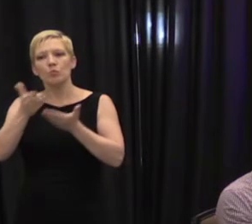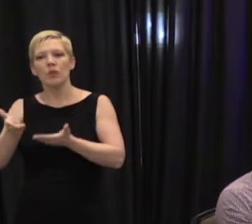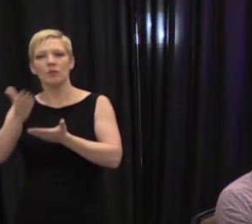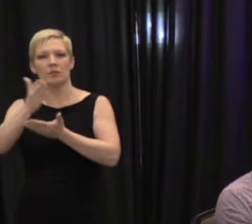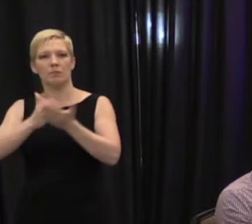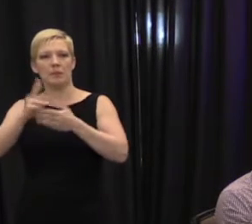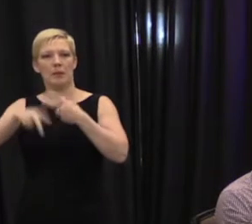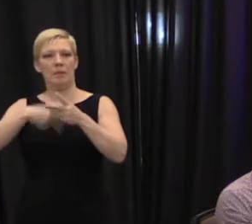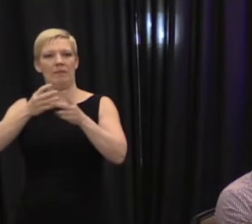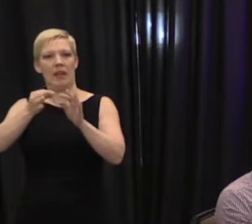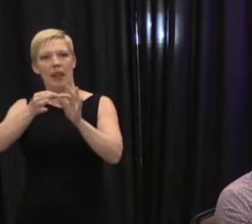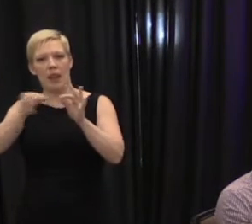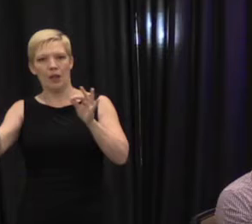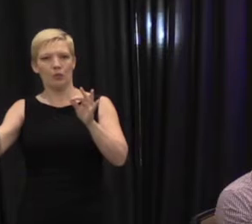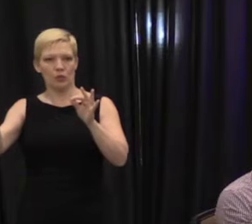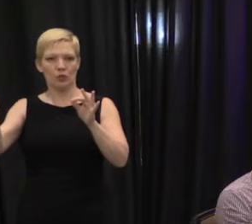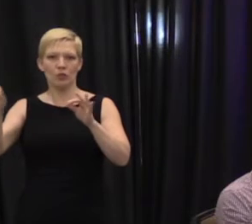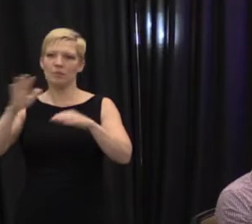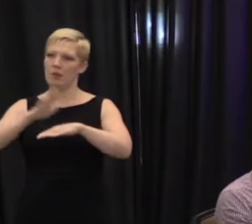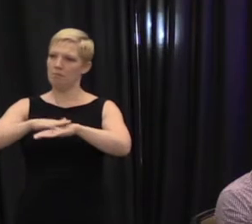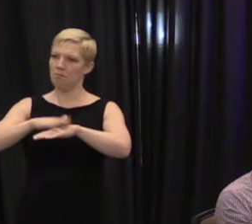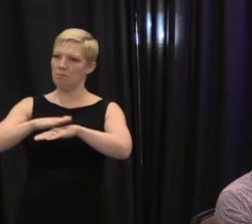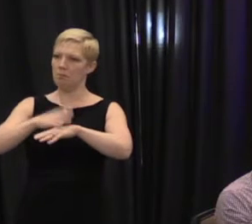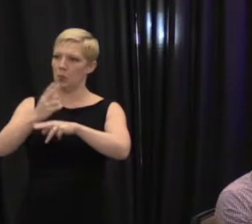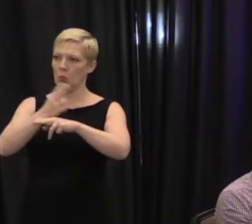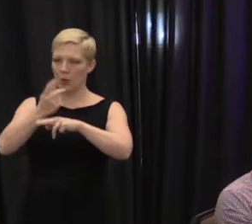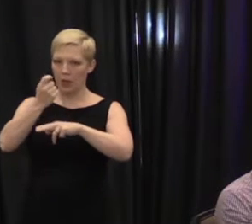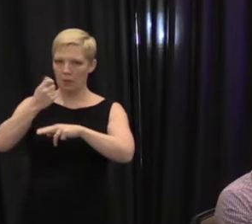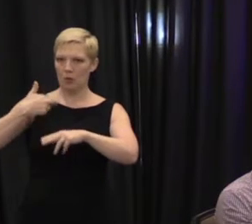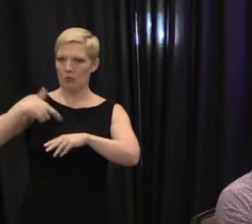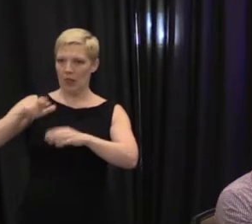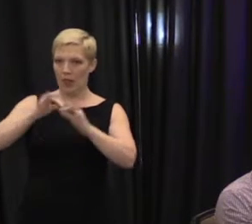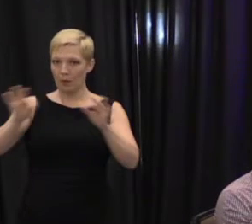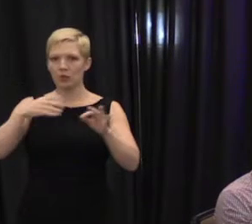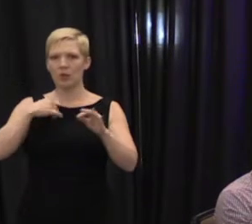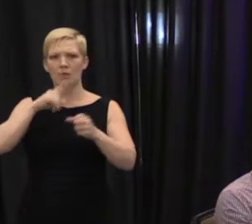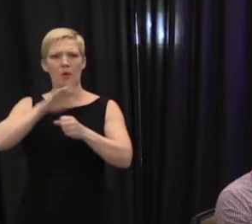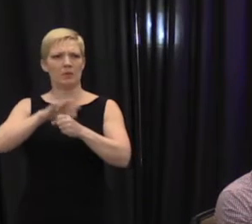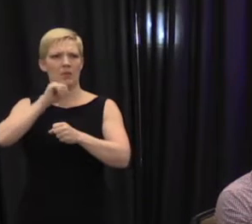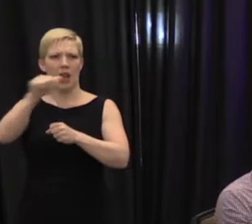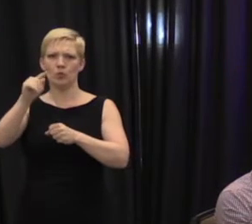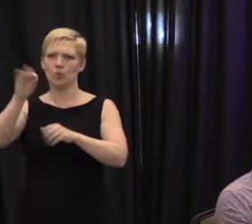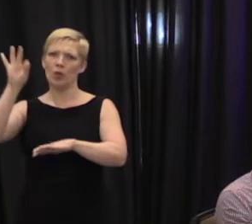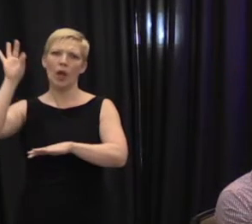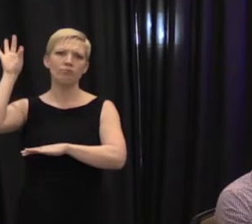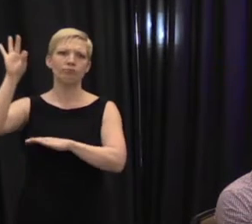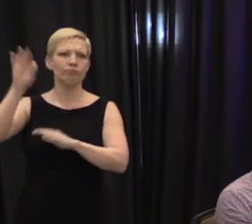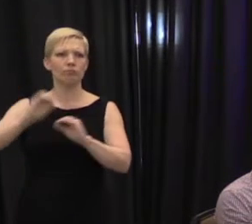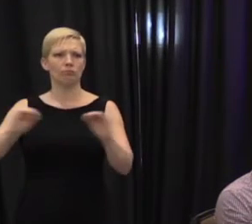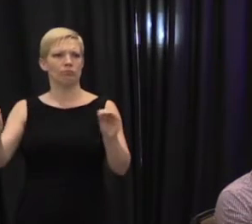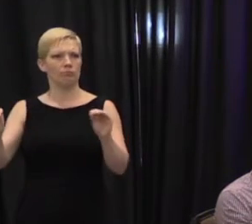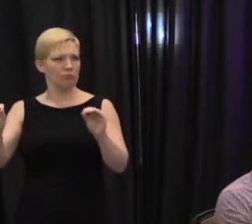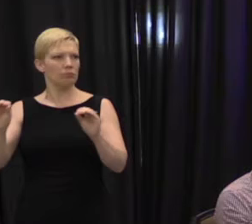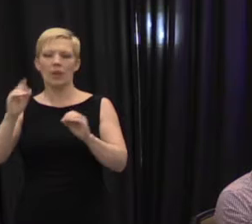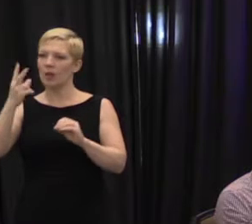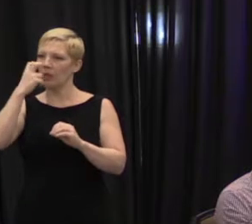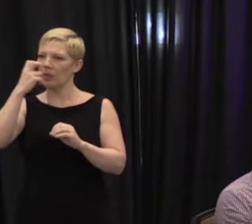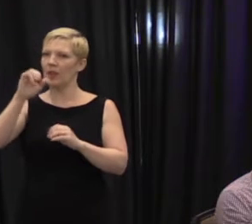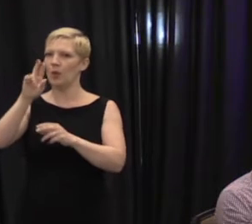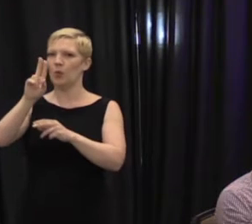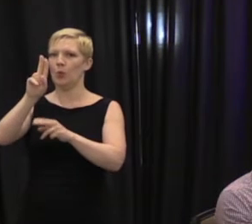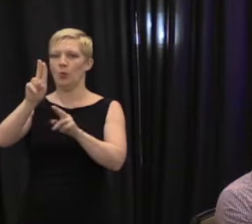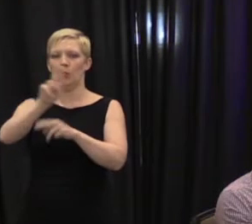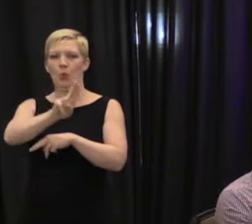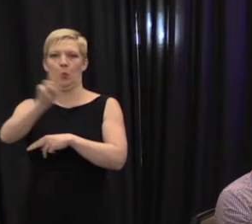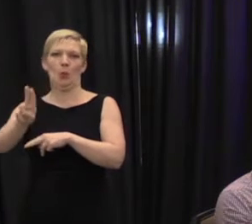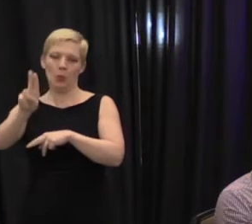spirit into this conversation. And I'm going to warn you that I'm going to use a little religious language, but I promise not to proselytize. I don't think there is a single evangelical Unitarian Universalist out there,